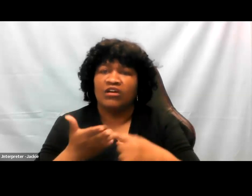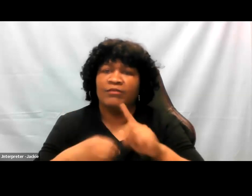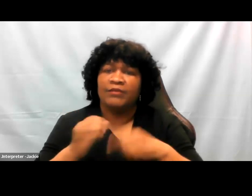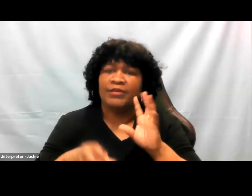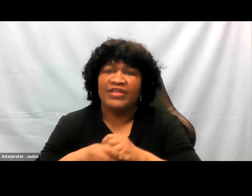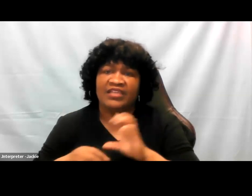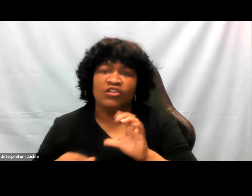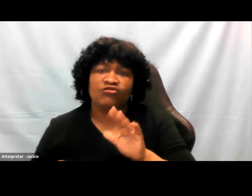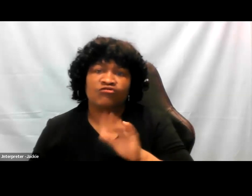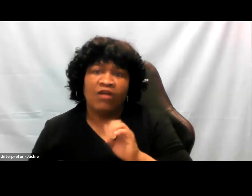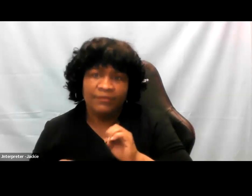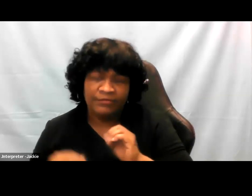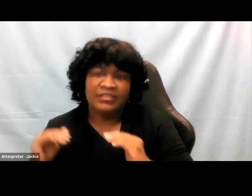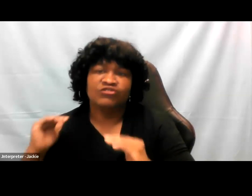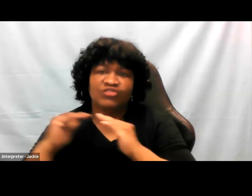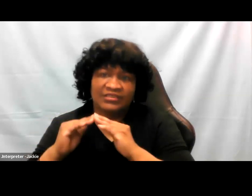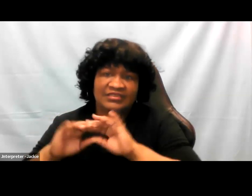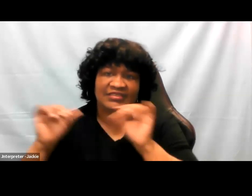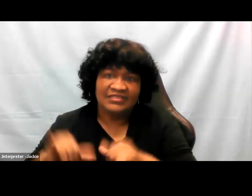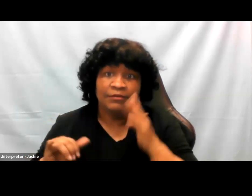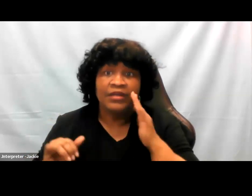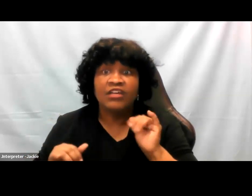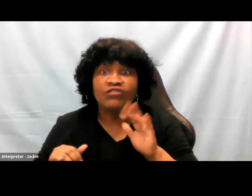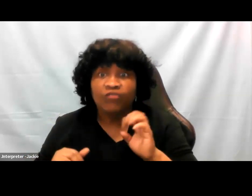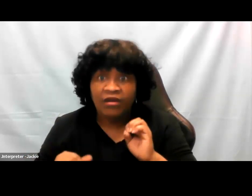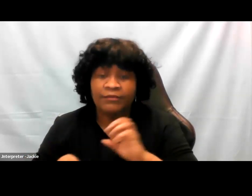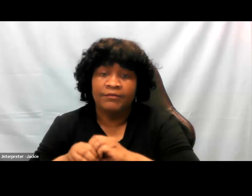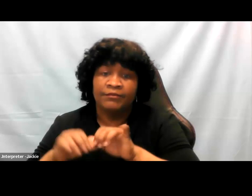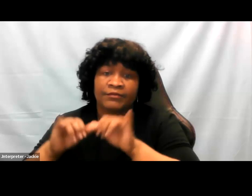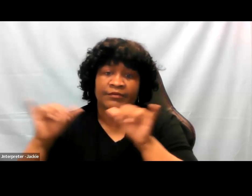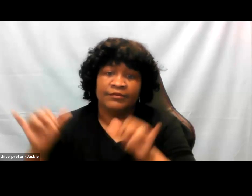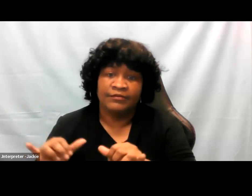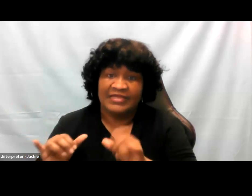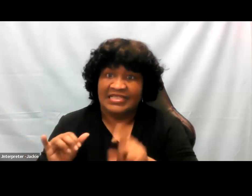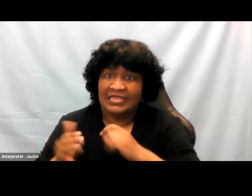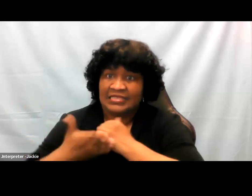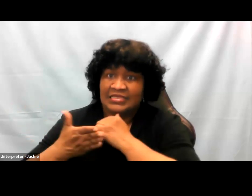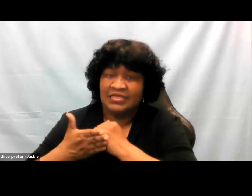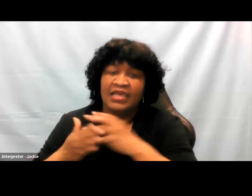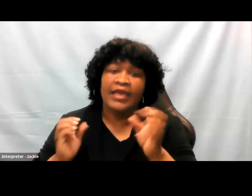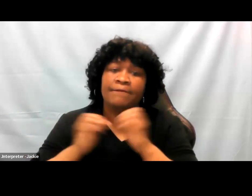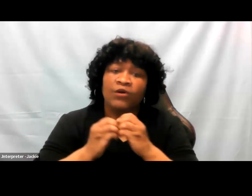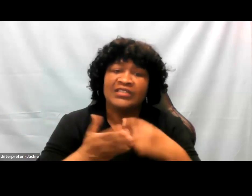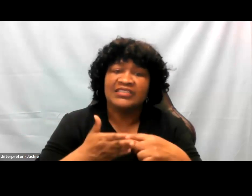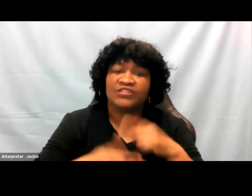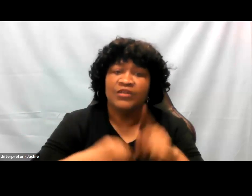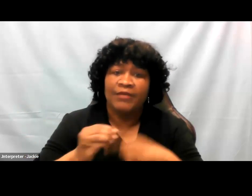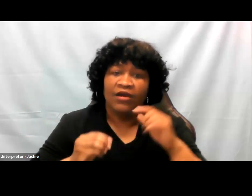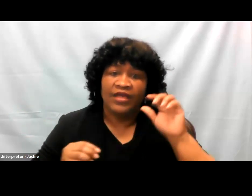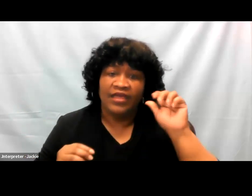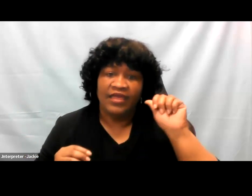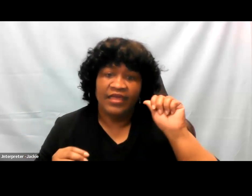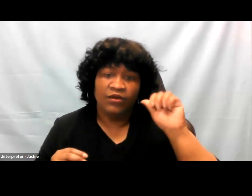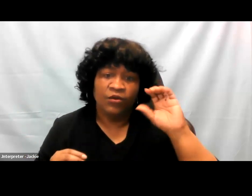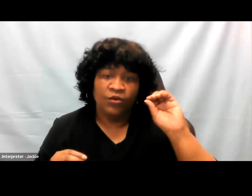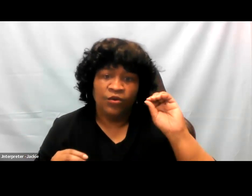justice system because of crimes that need assistance, and more discussion about AOT. Thanks very much.